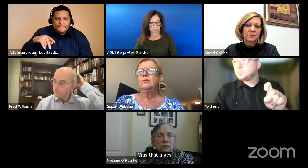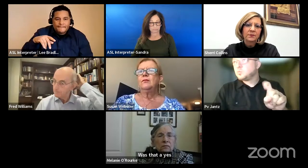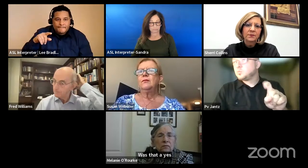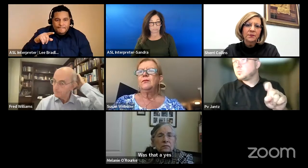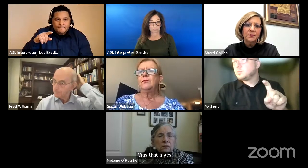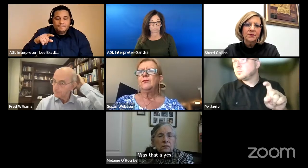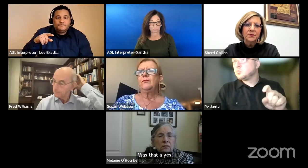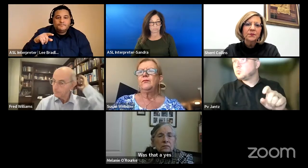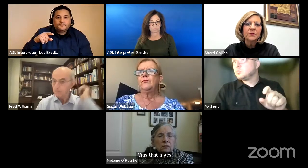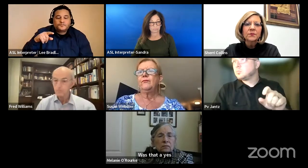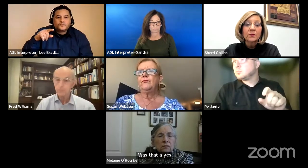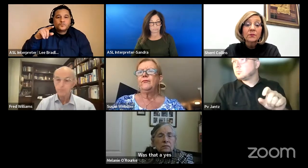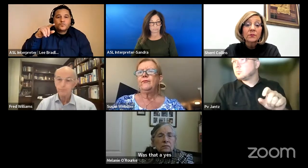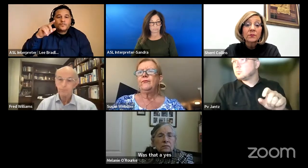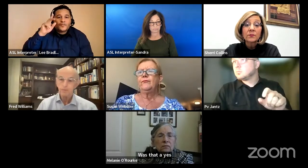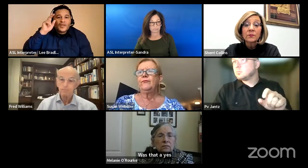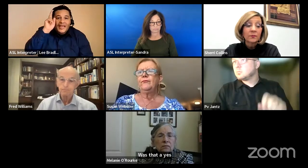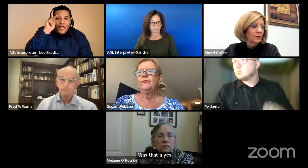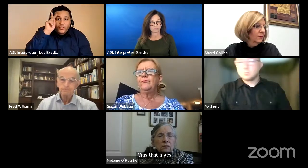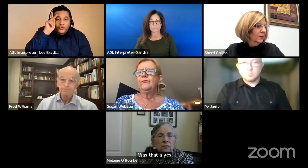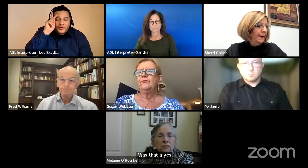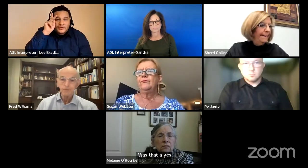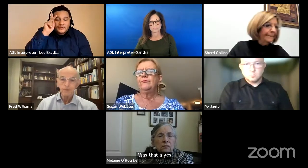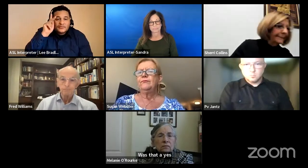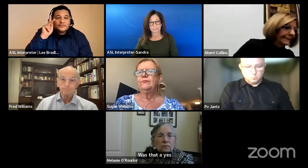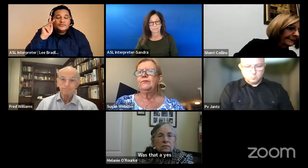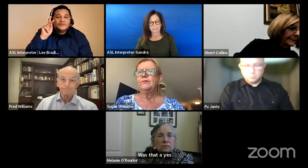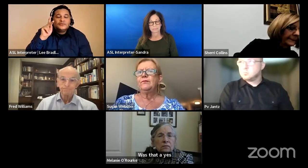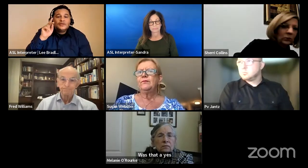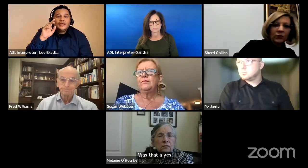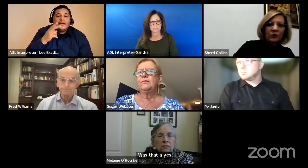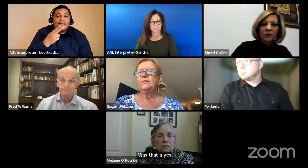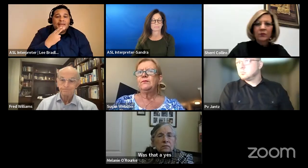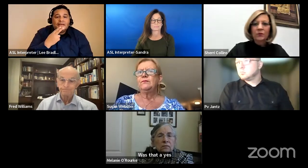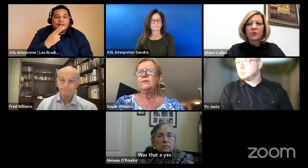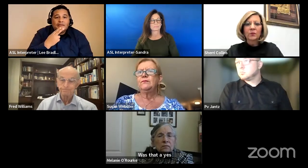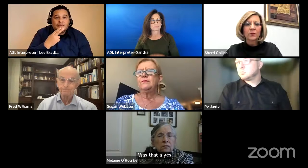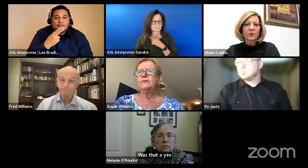Okay. Catherine Cienko, Emmett Hassan.